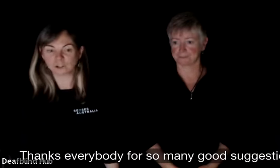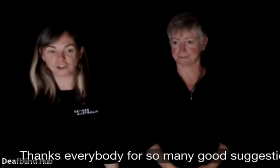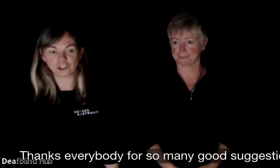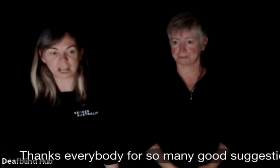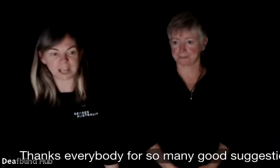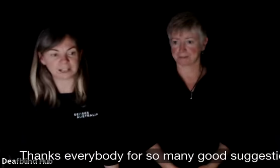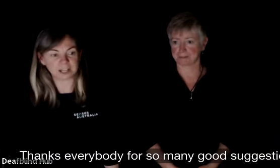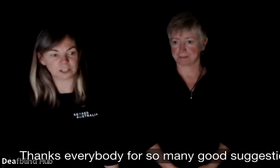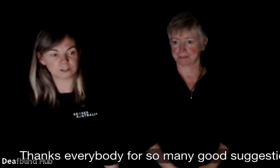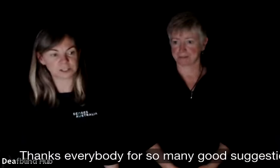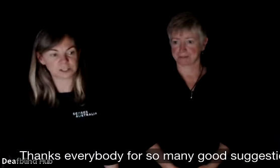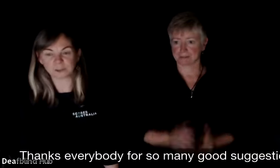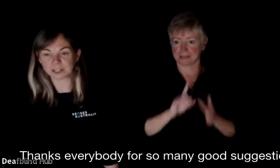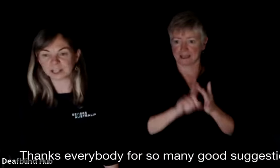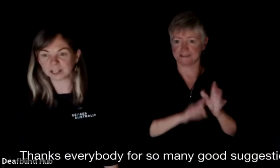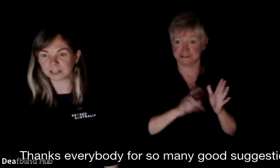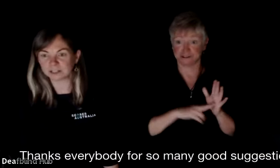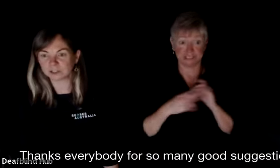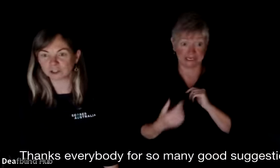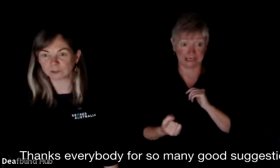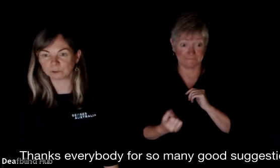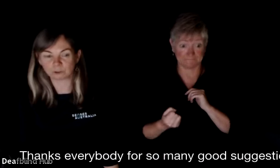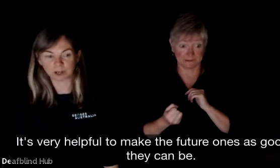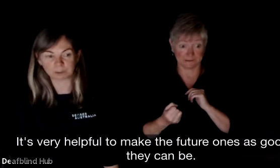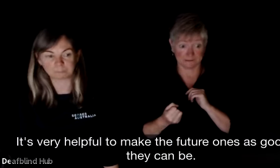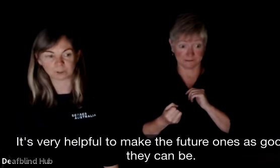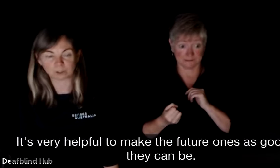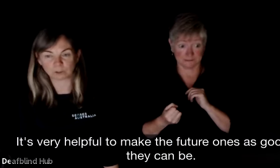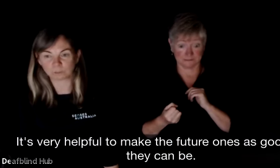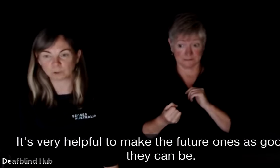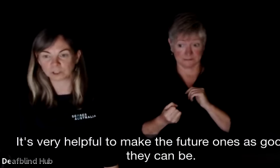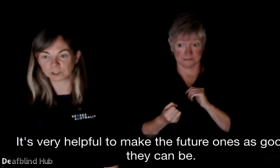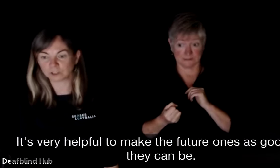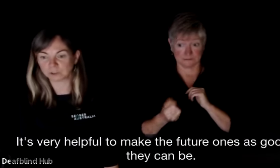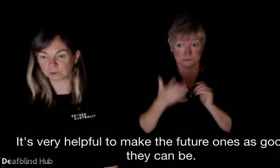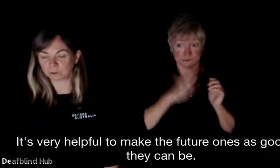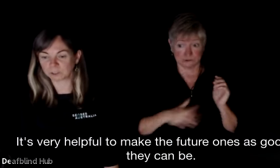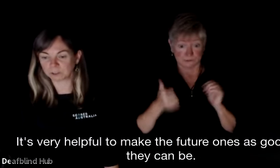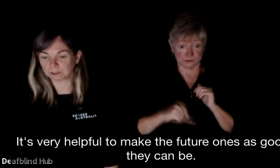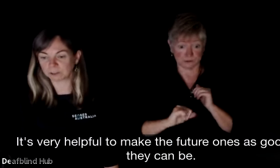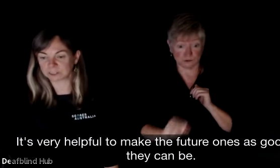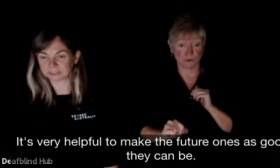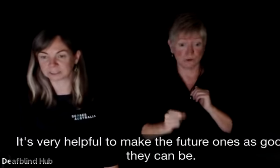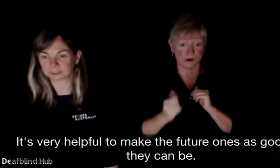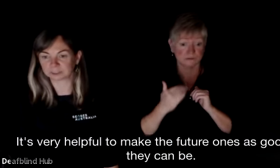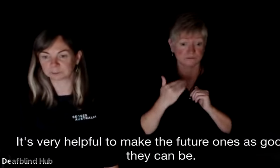So Jan, are you still there? And did you want to use your